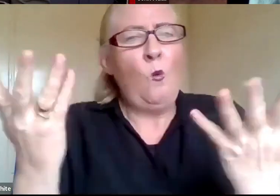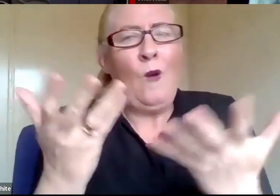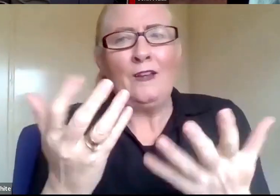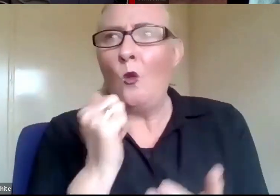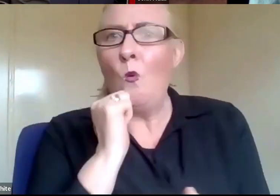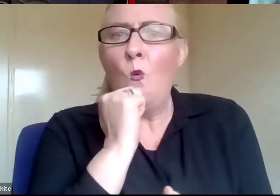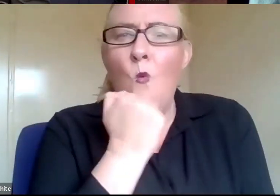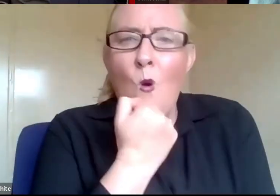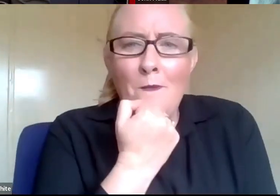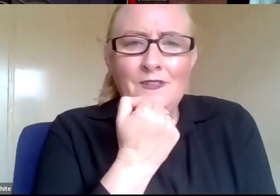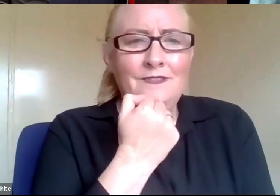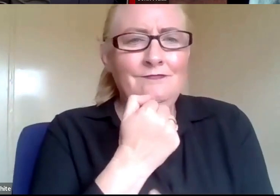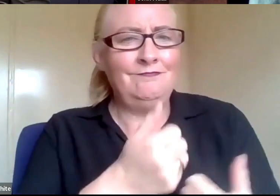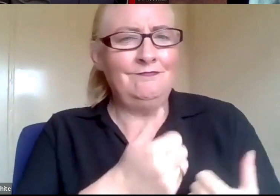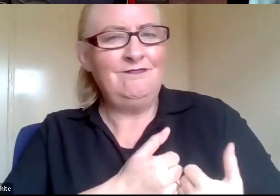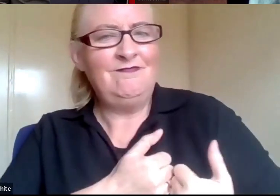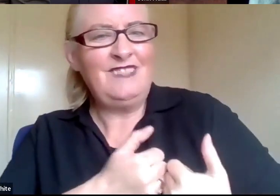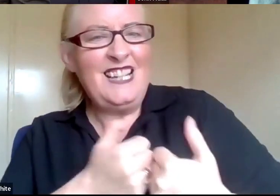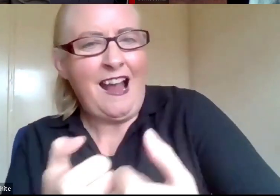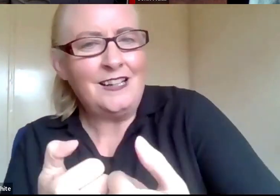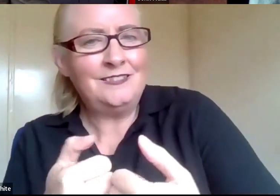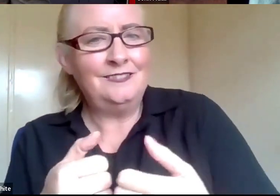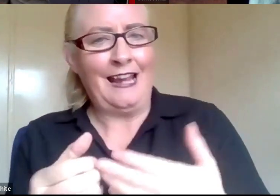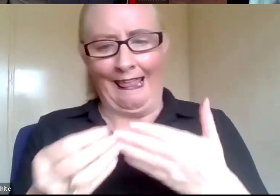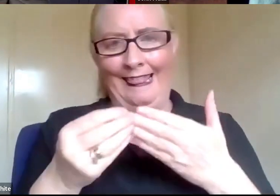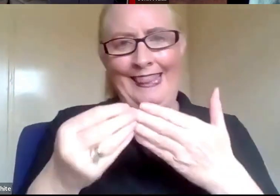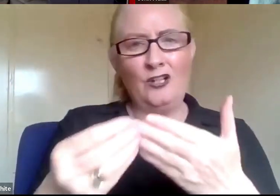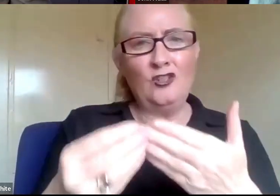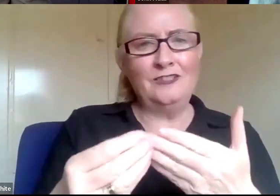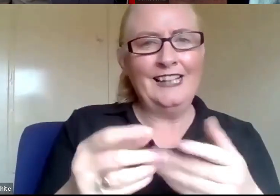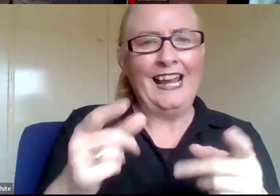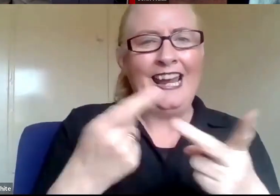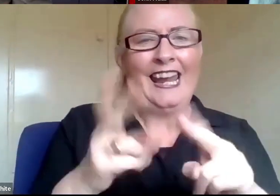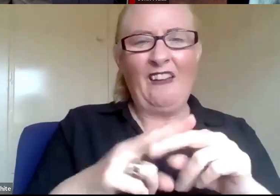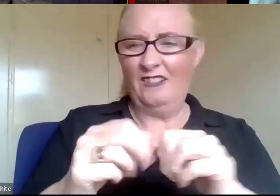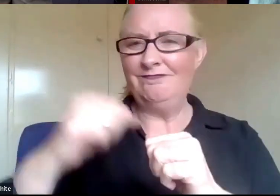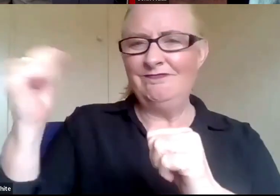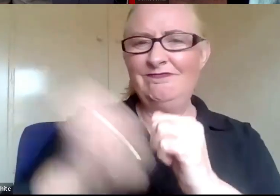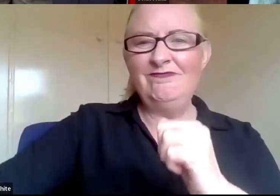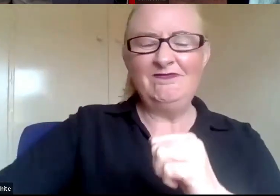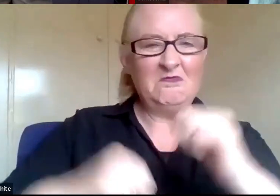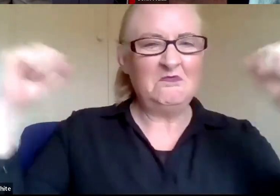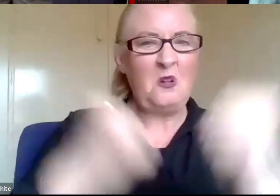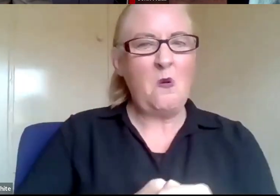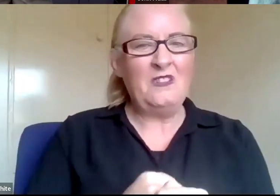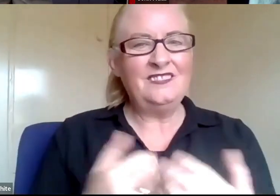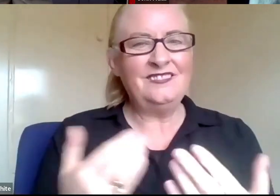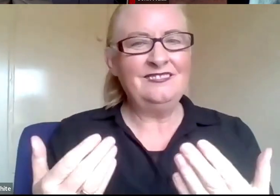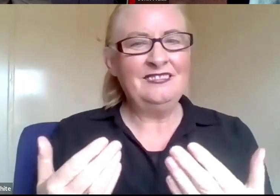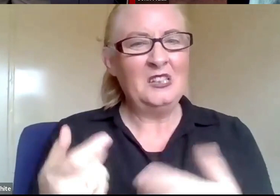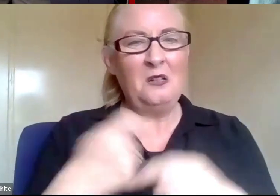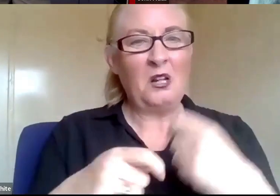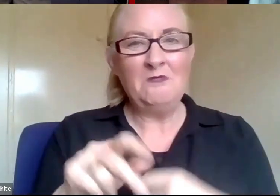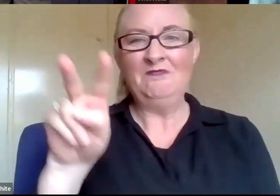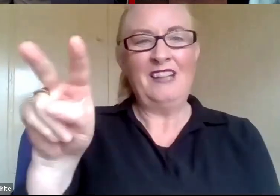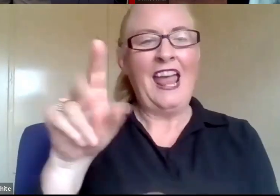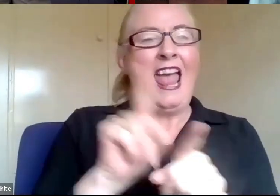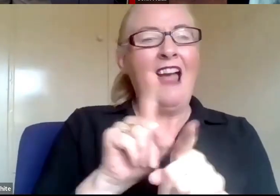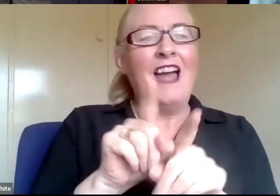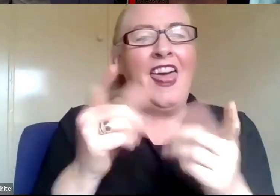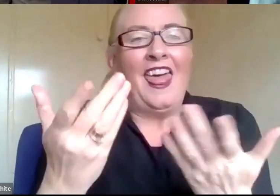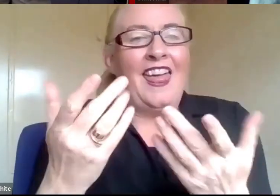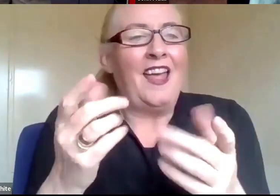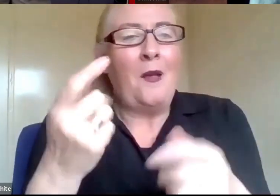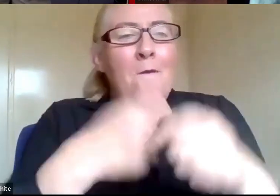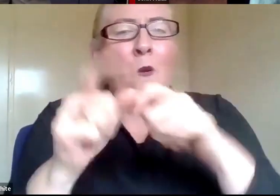Leaders, cold fish don't make good leaders. You've got to have a warmth in your heart to be a leader. You've got